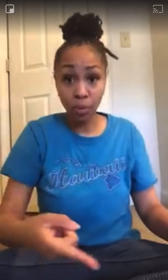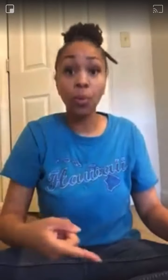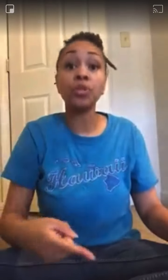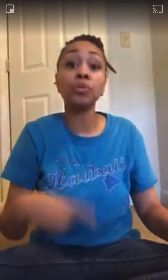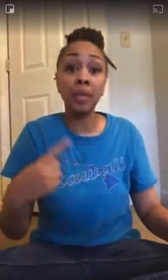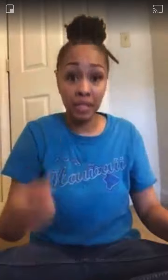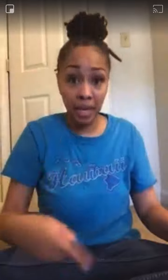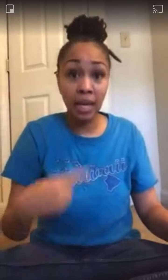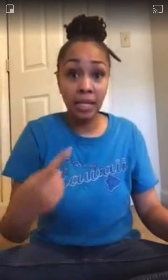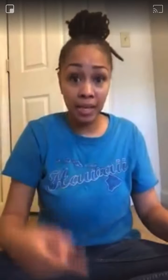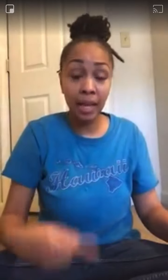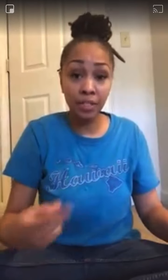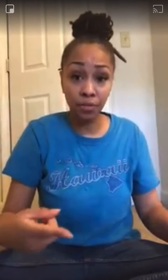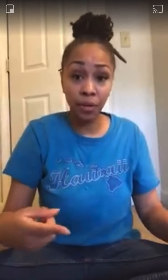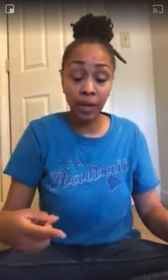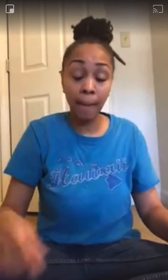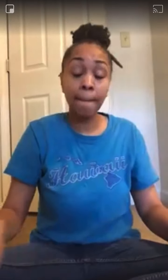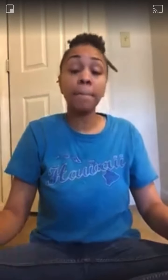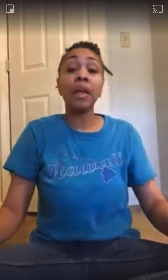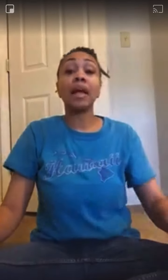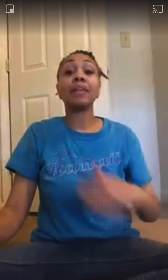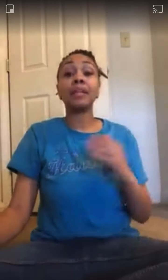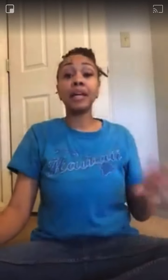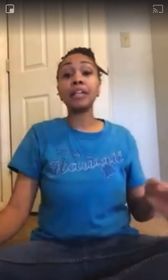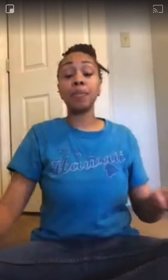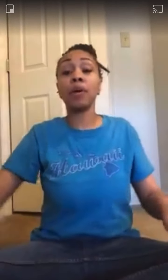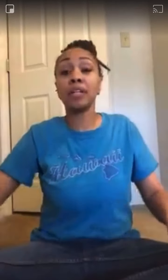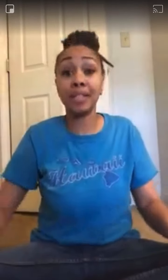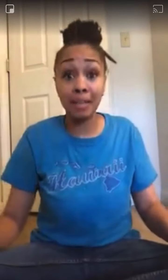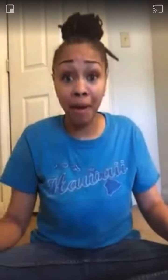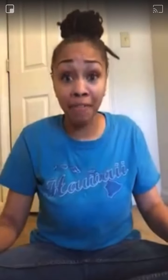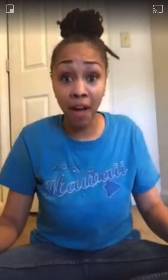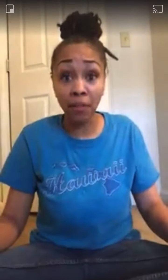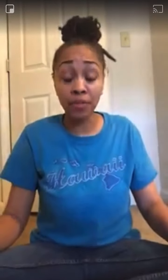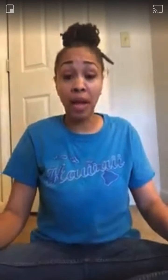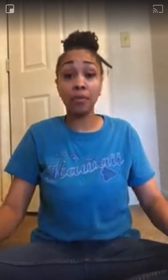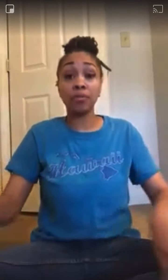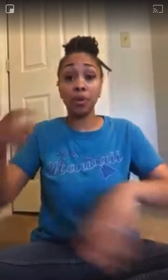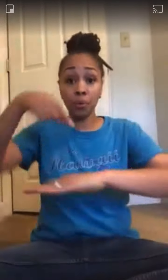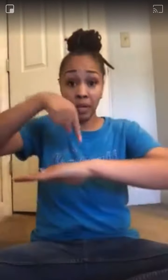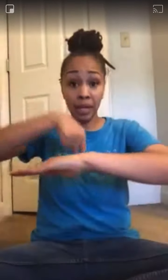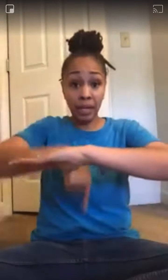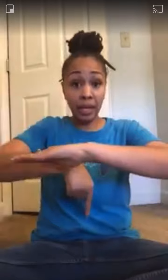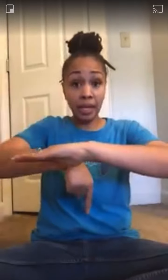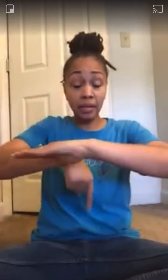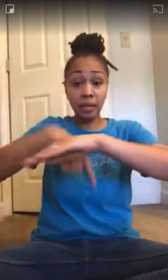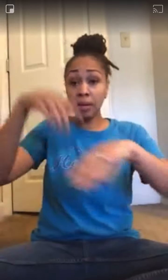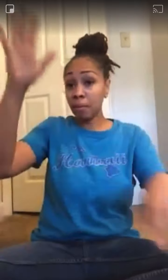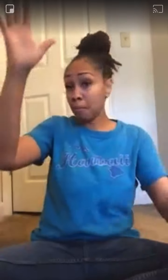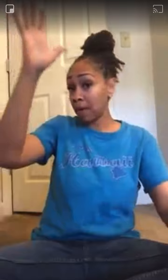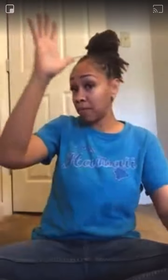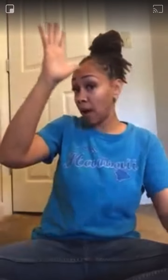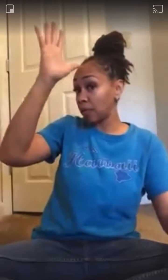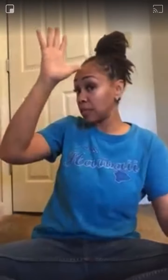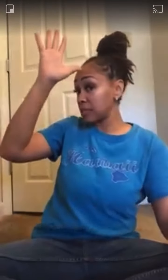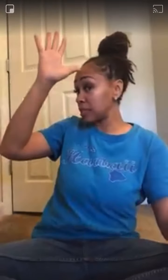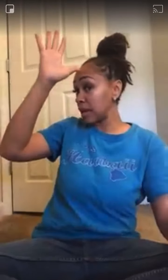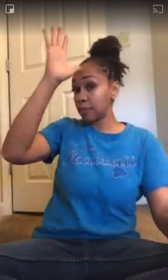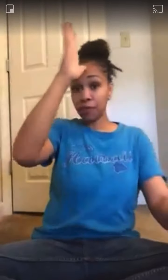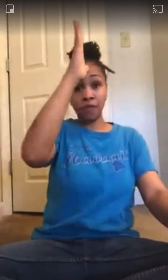chorus, whom the Son sets free. And then the next part is in my Father's house. So in my Father, this is a sign for Father,